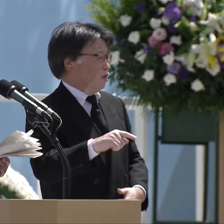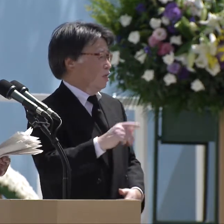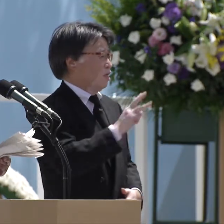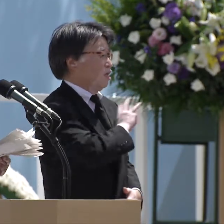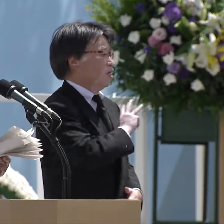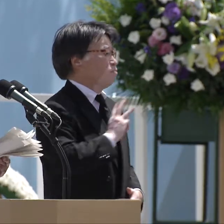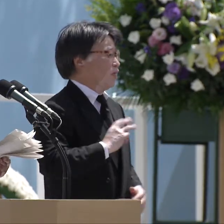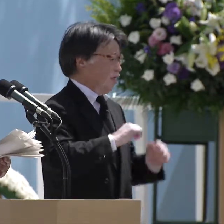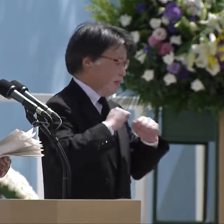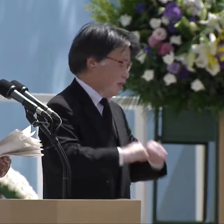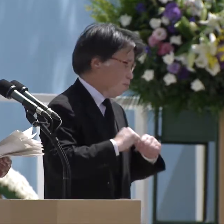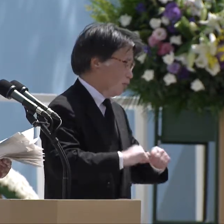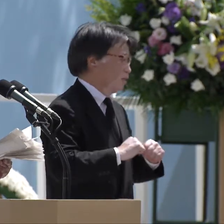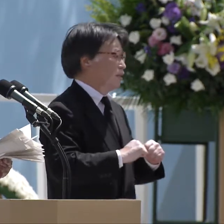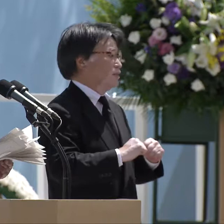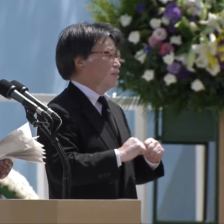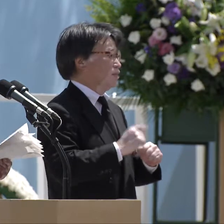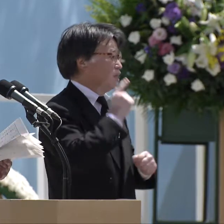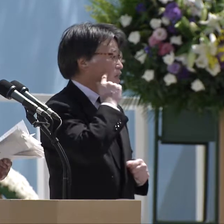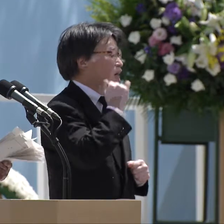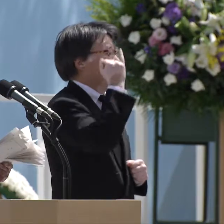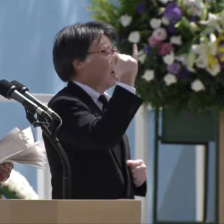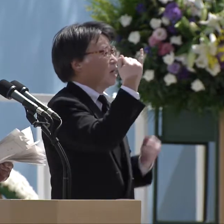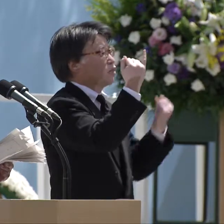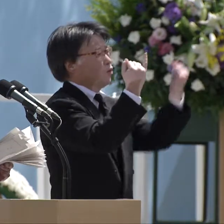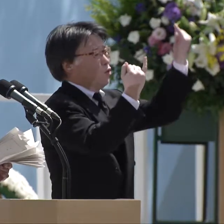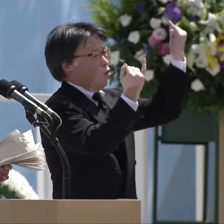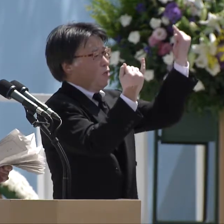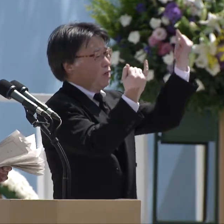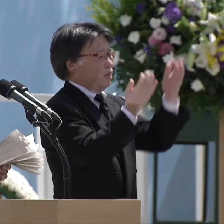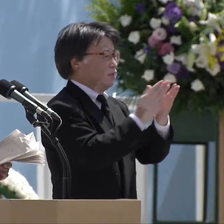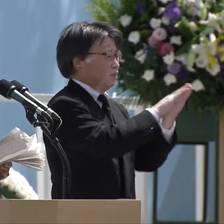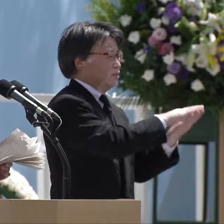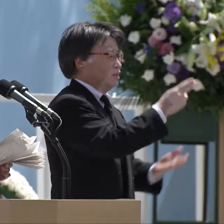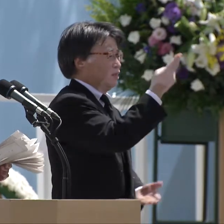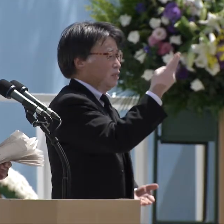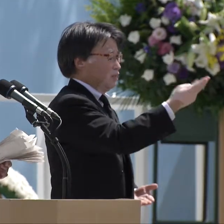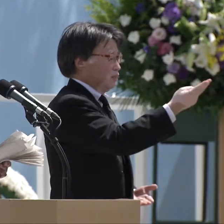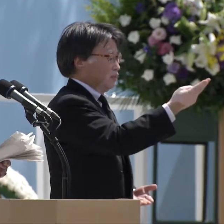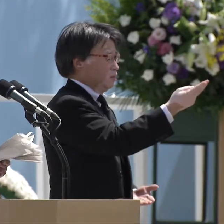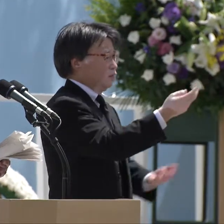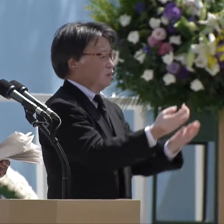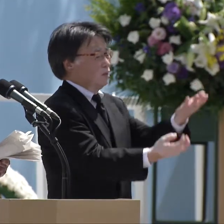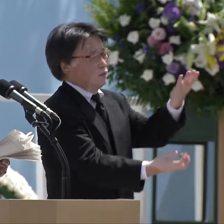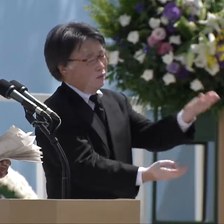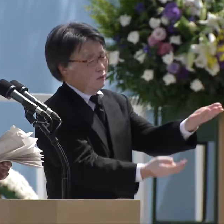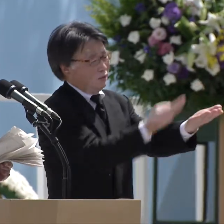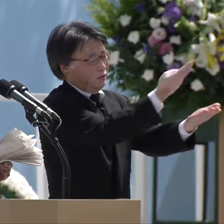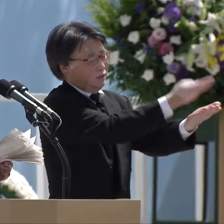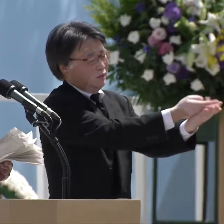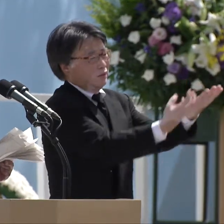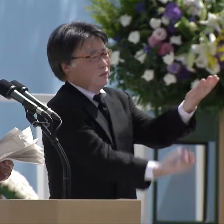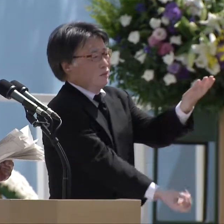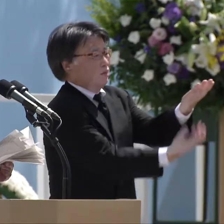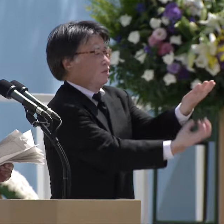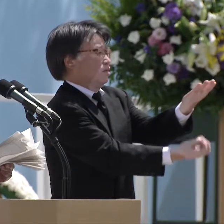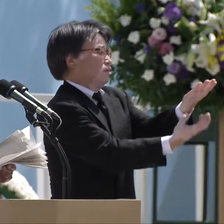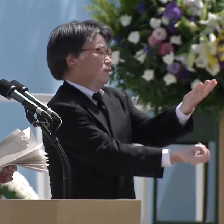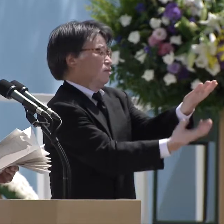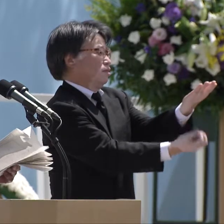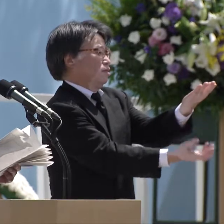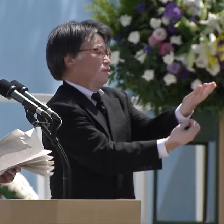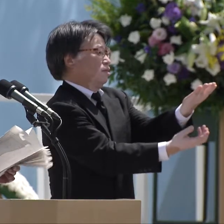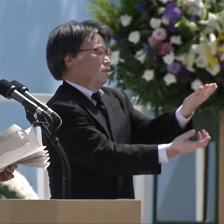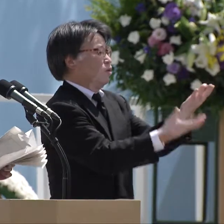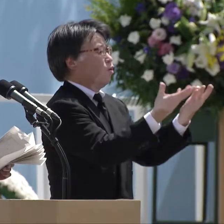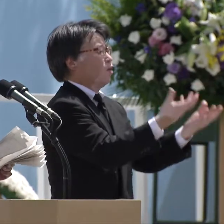which was just down the hill, there were burning the remains of an aunt from mother's side of the family who